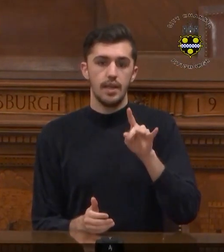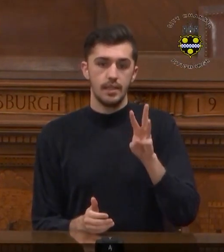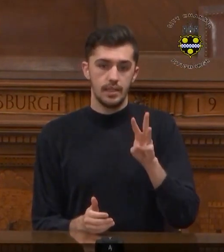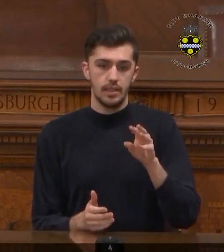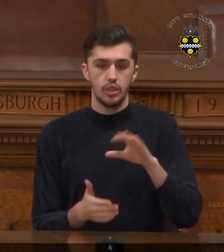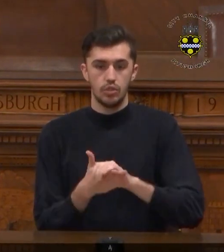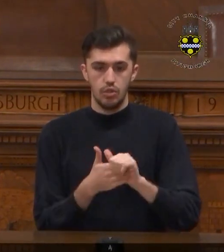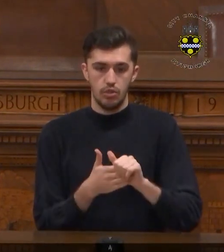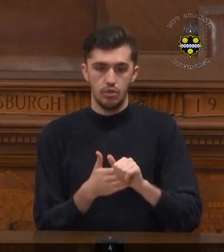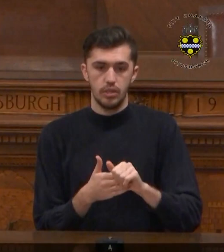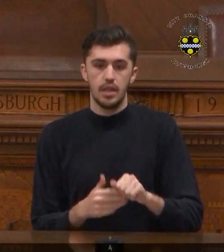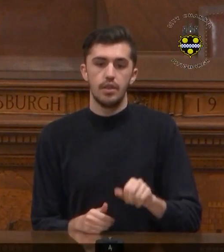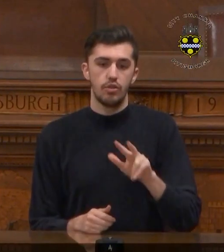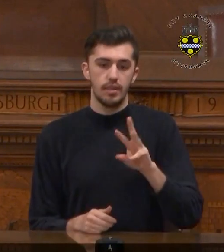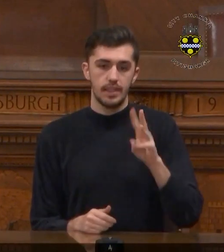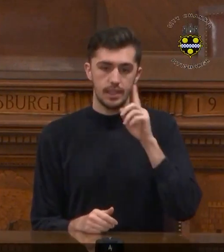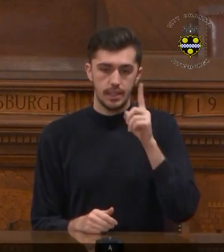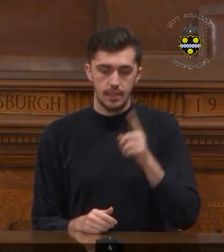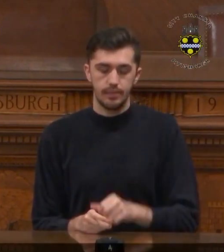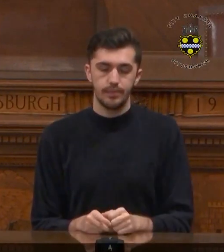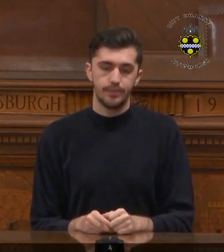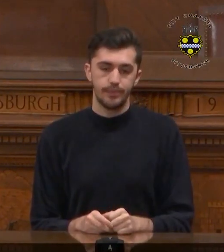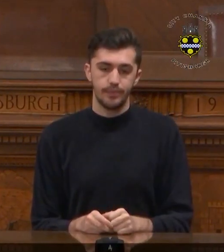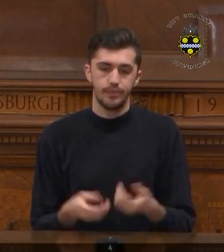$7,703,986.30. Bill